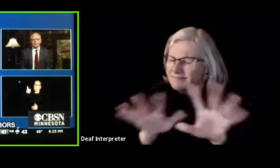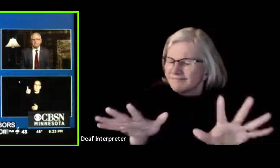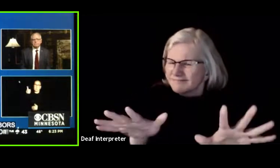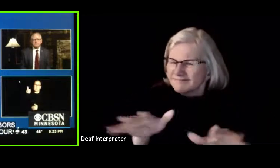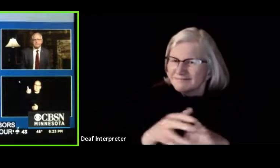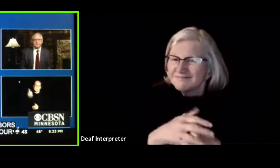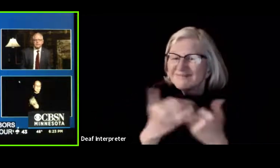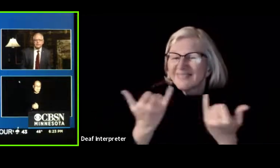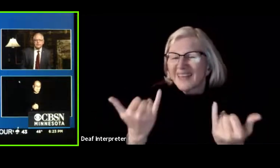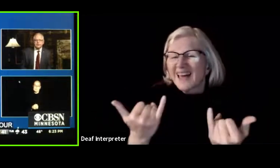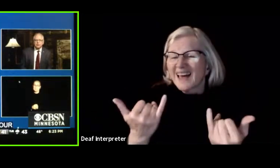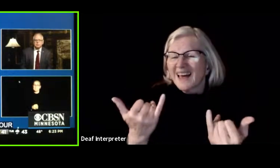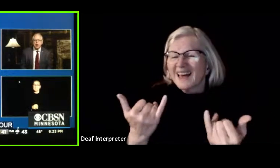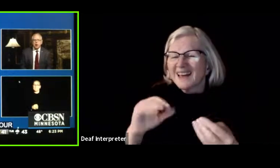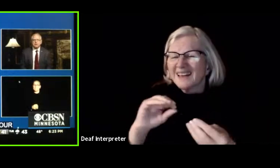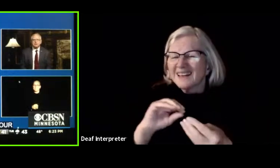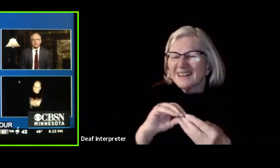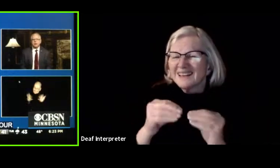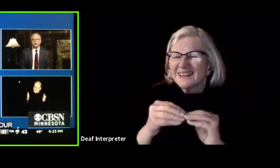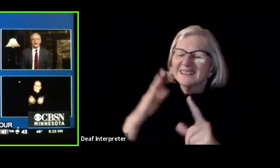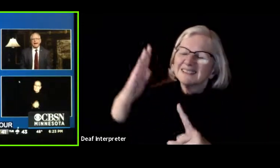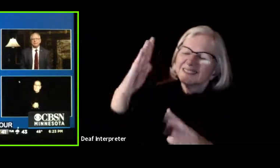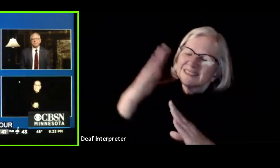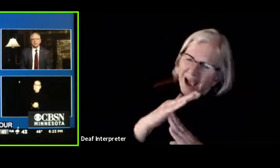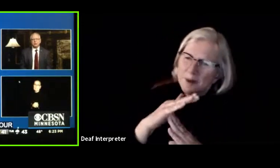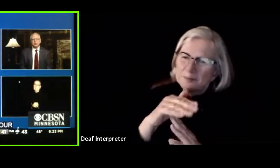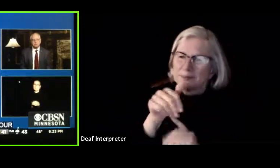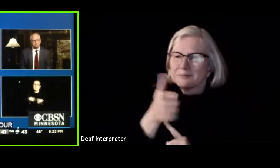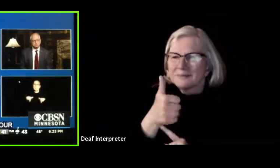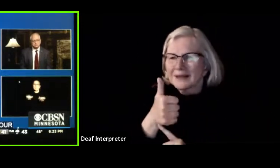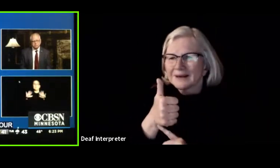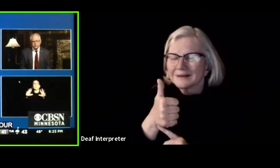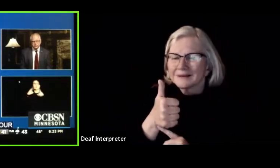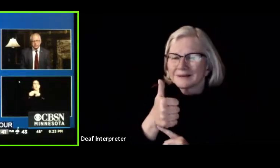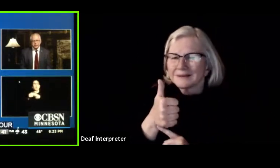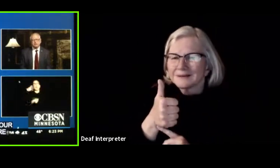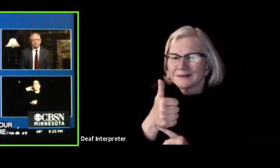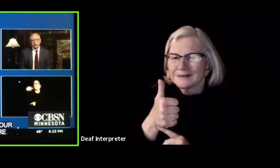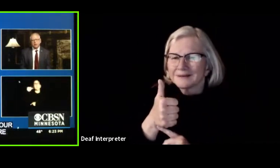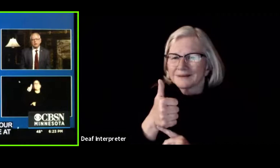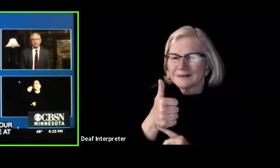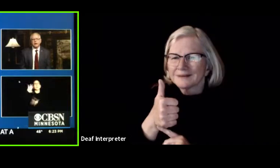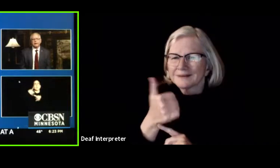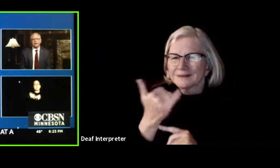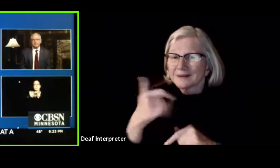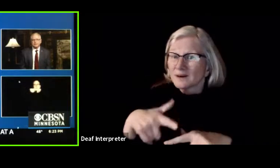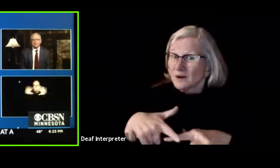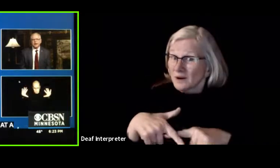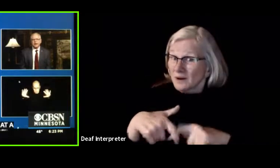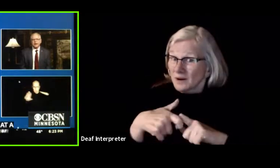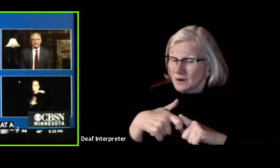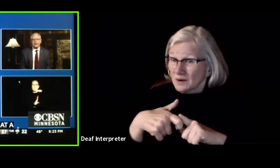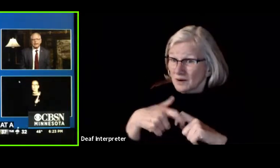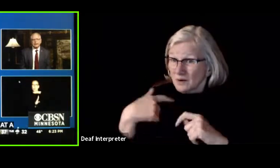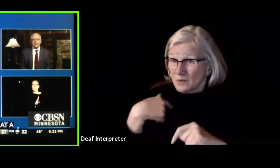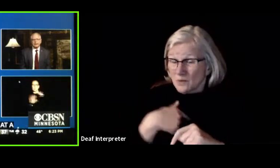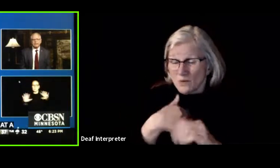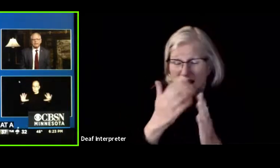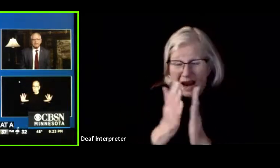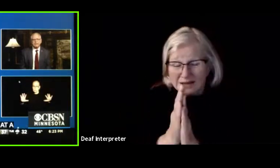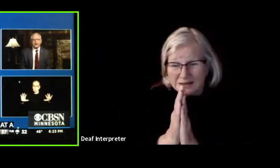again. So this pause is what we're going to ask you to do. It's going to start at this Friday